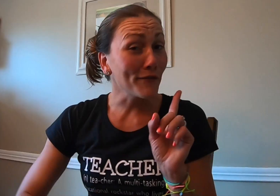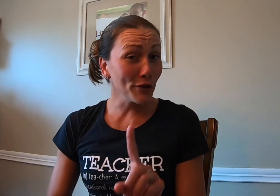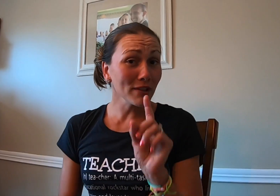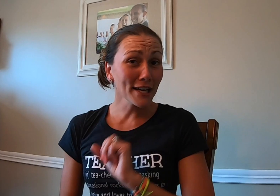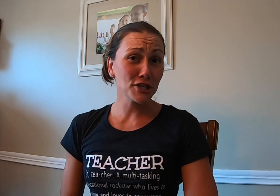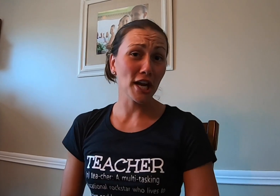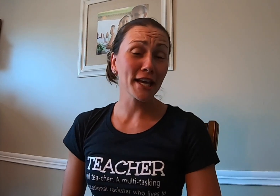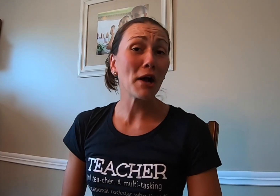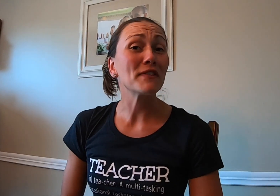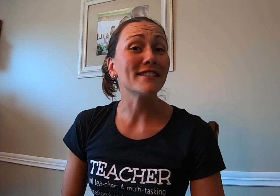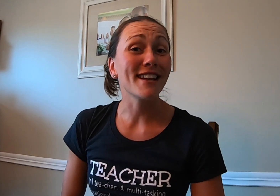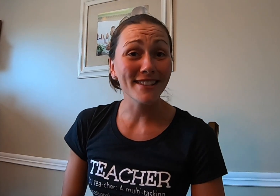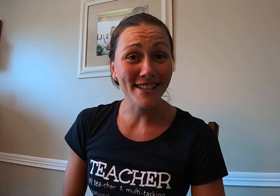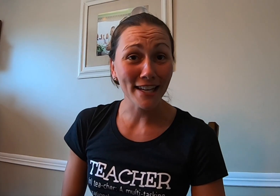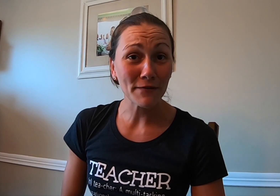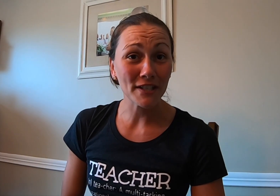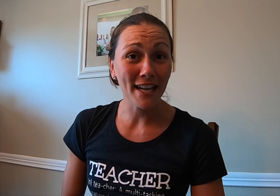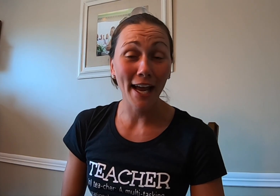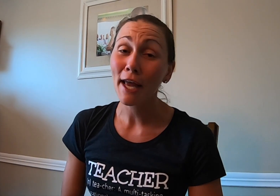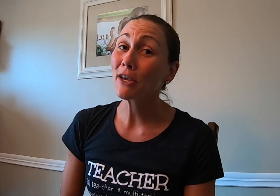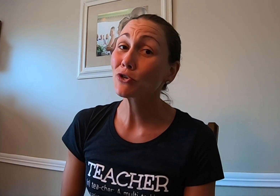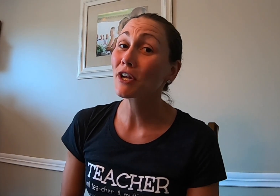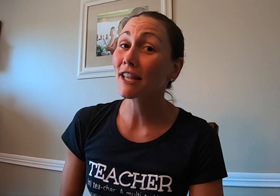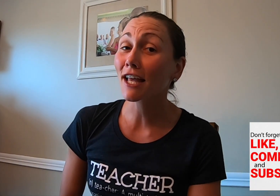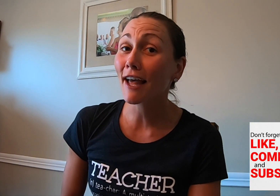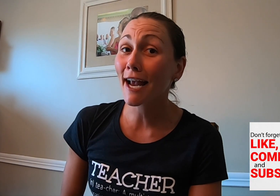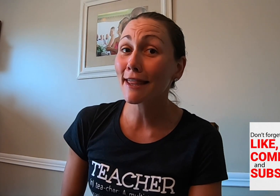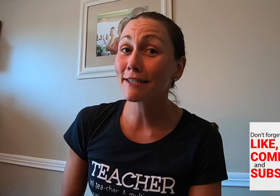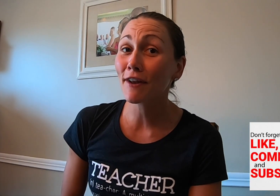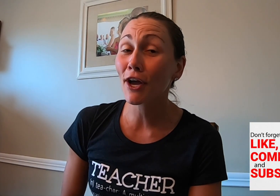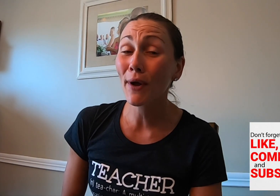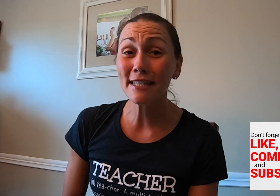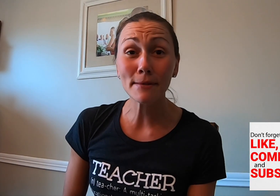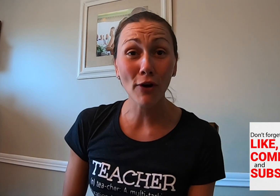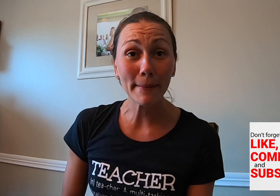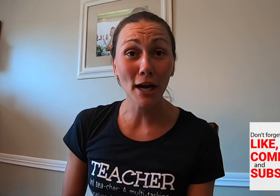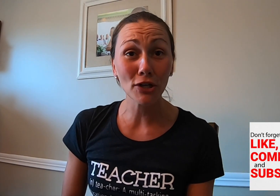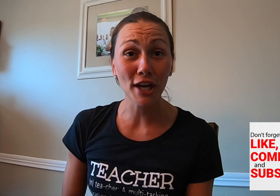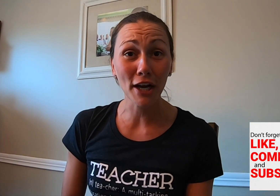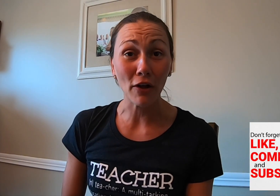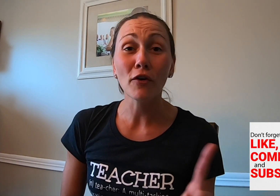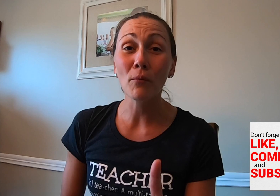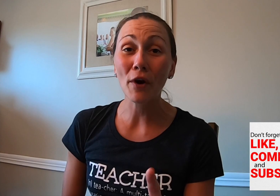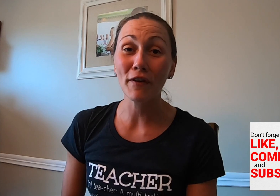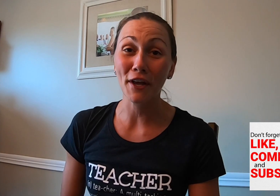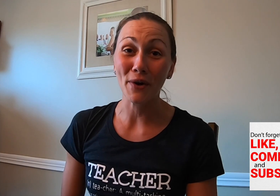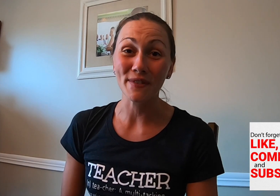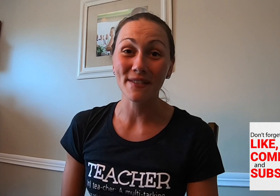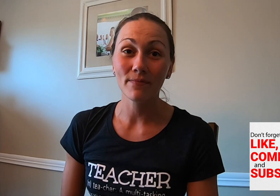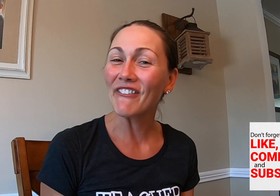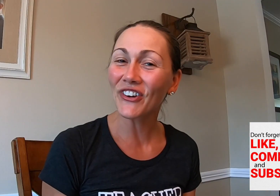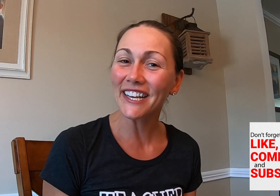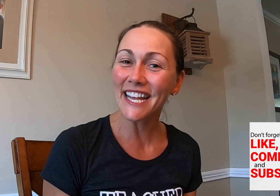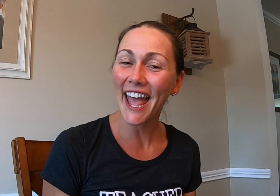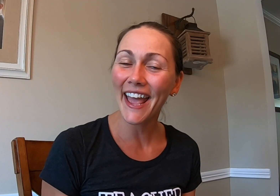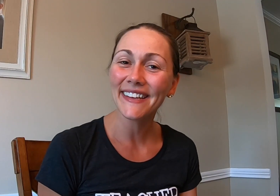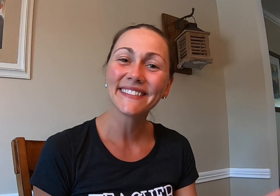you liked checking out these 10 signs for today, be sure to click like on this video and subscribe to our channel for more videos. Have a great day.